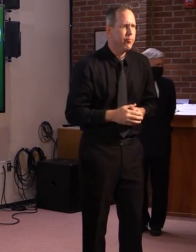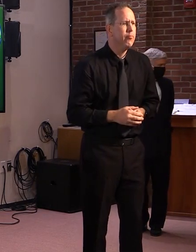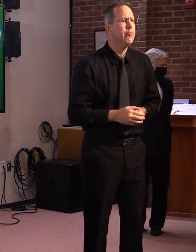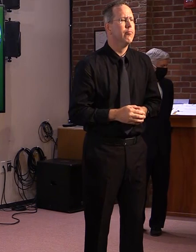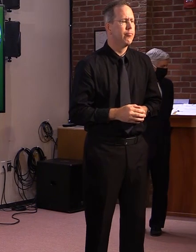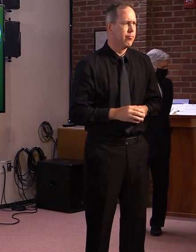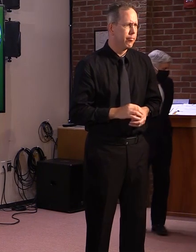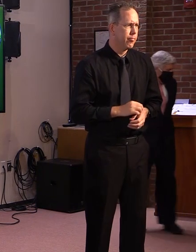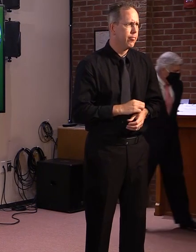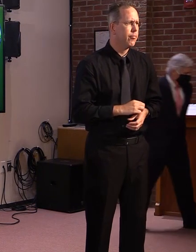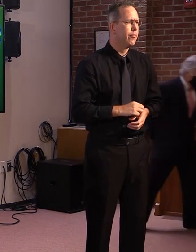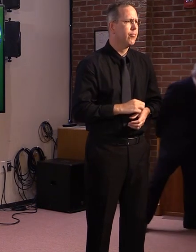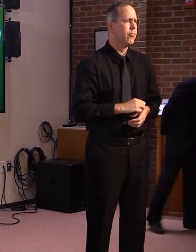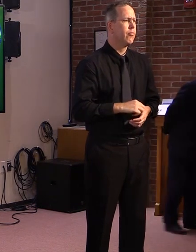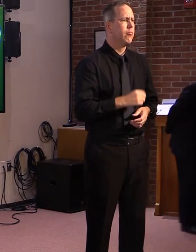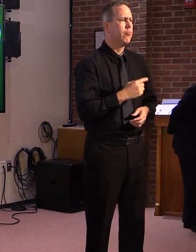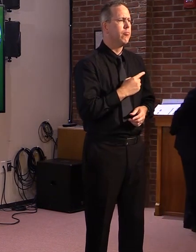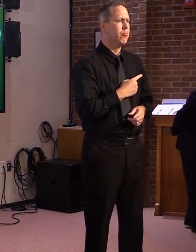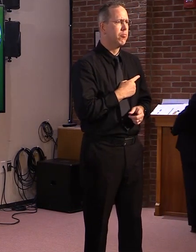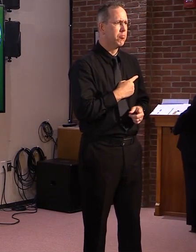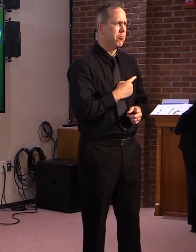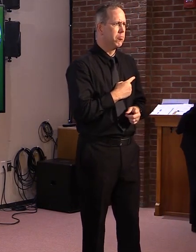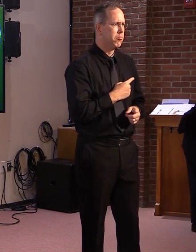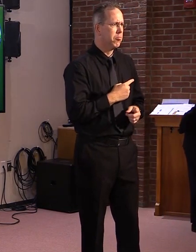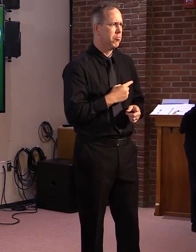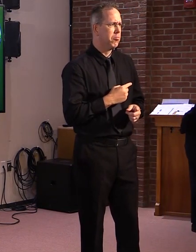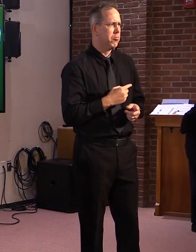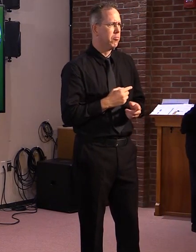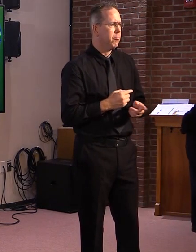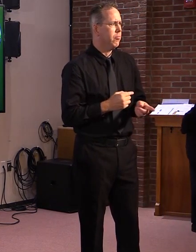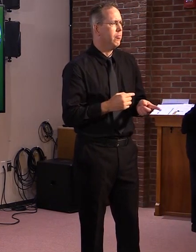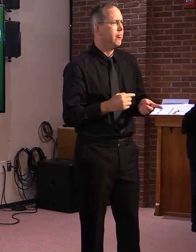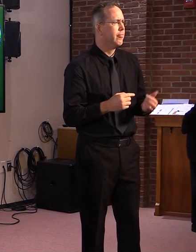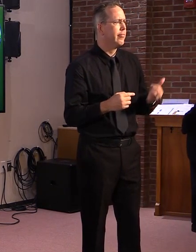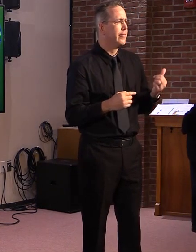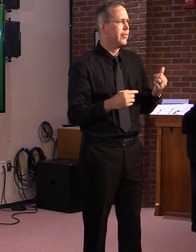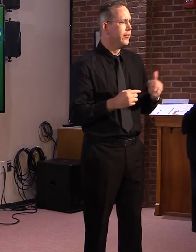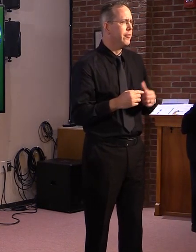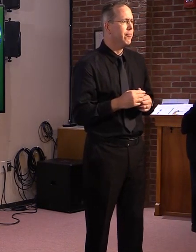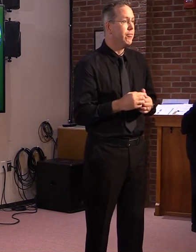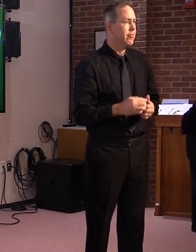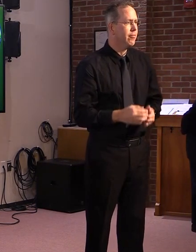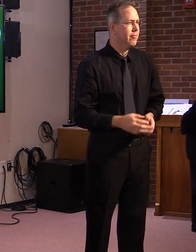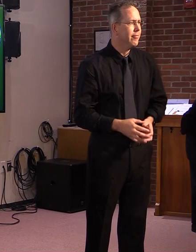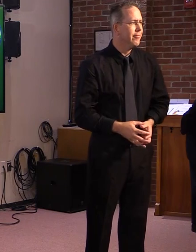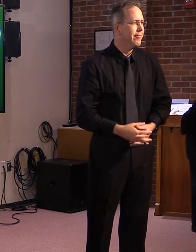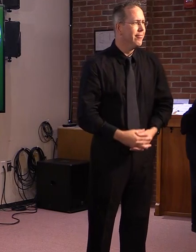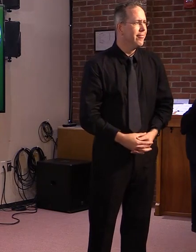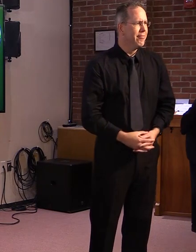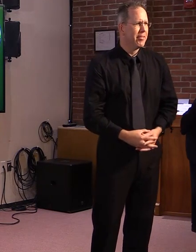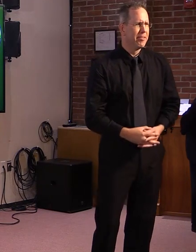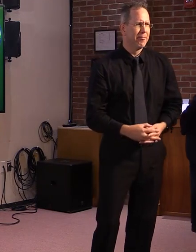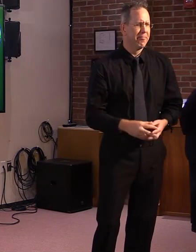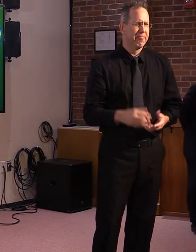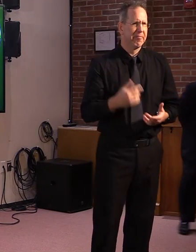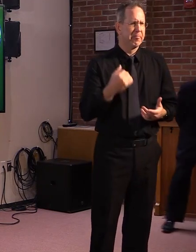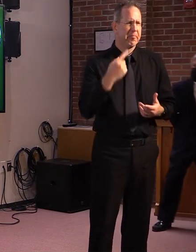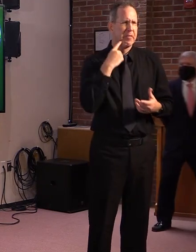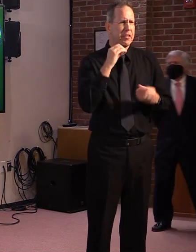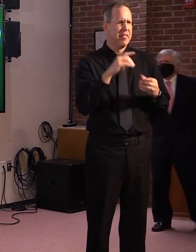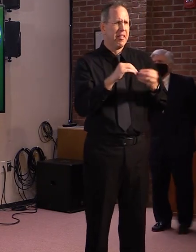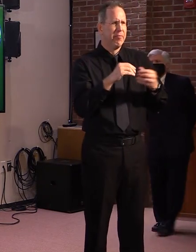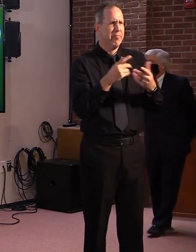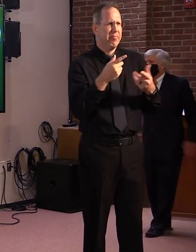We'd be happy to take a look at it and get back to you, Aaron, but not anything that has risen to our attention.